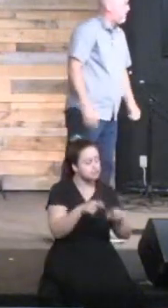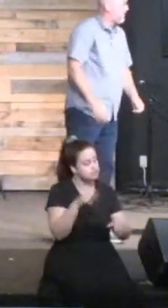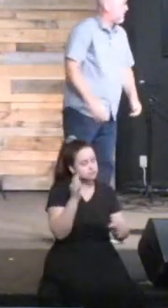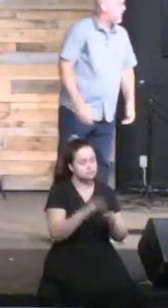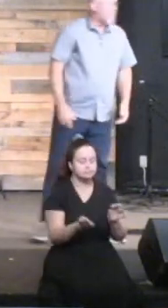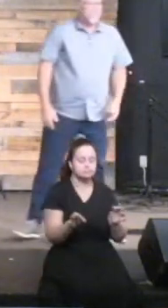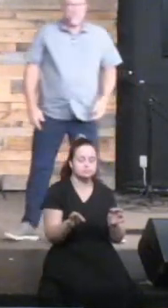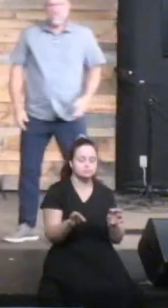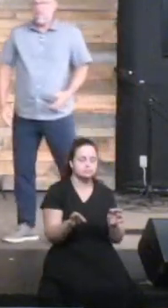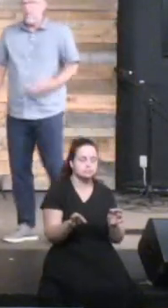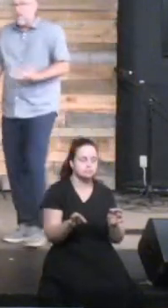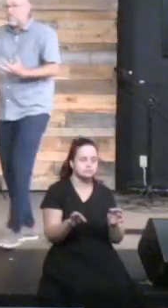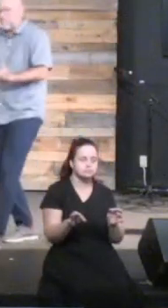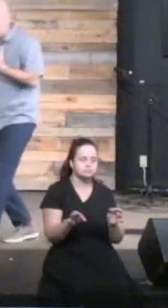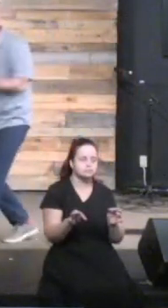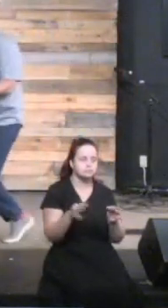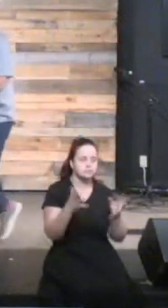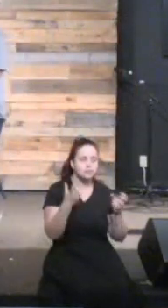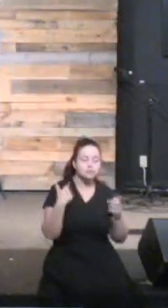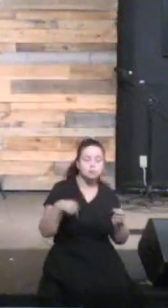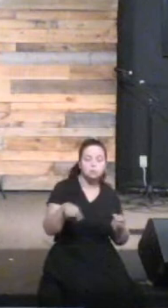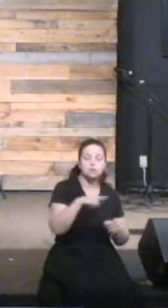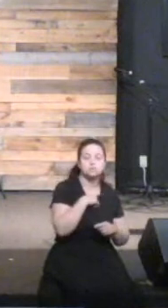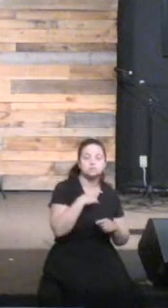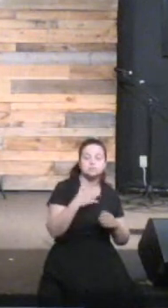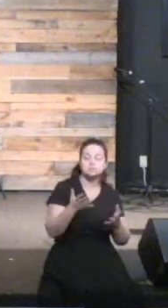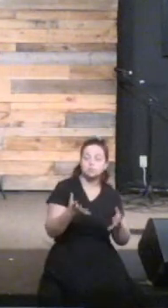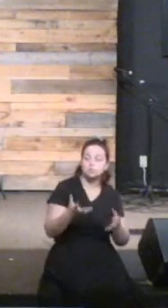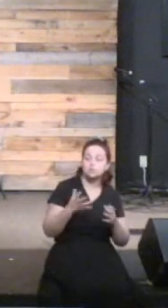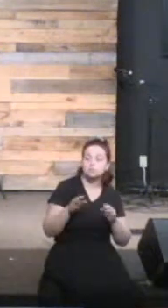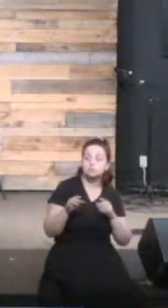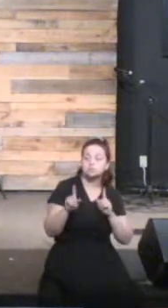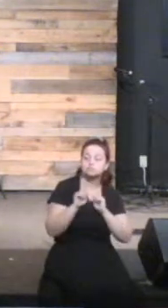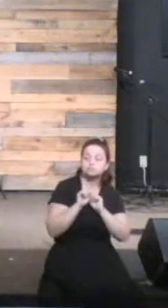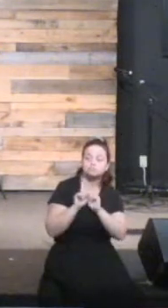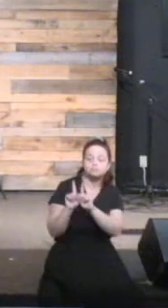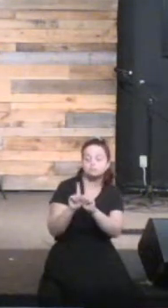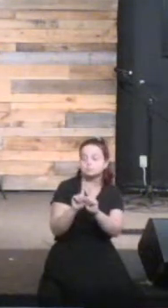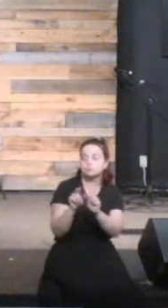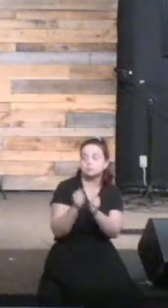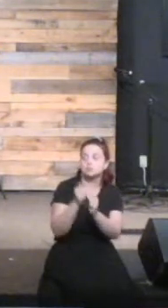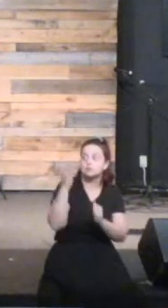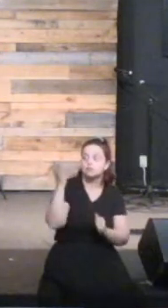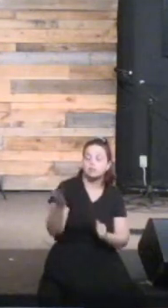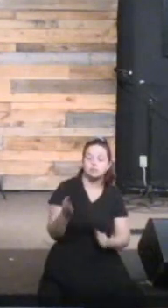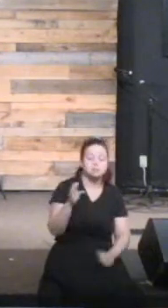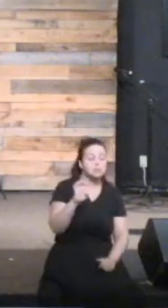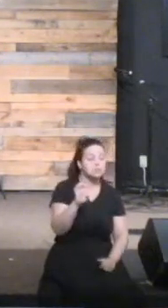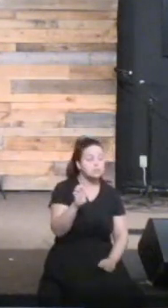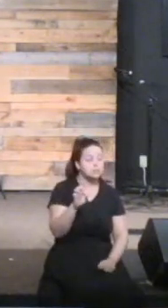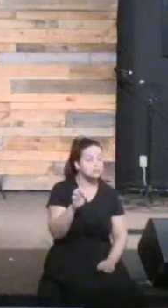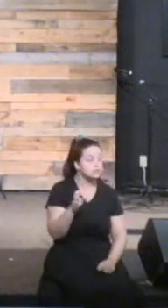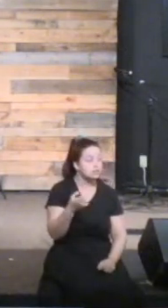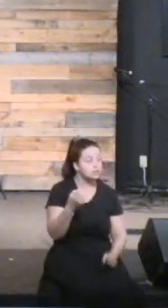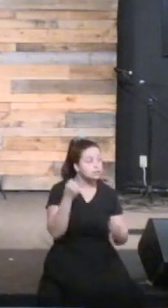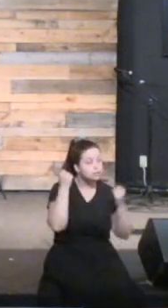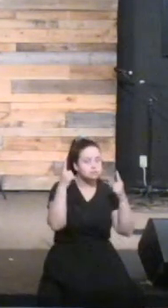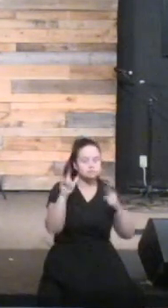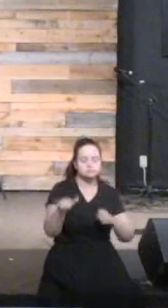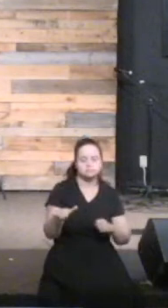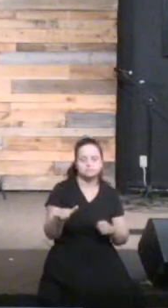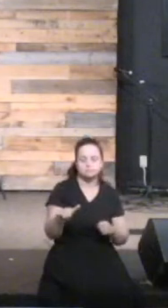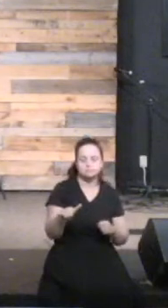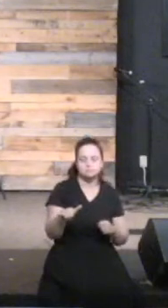simple he wants us to walk with him Enoch figured this out although it's it's it's it's